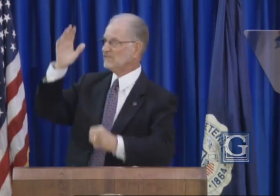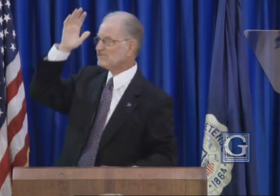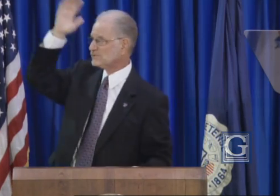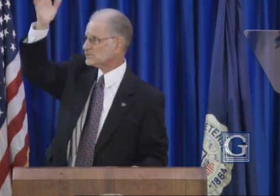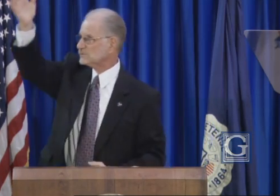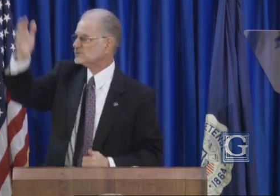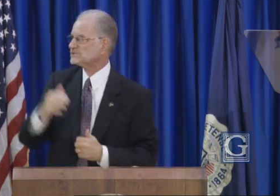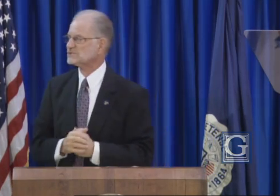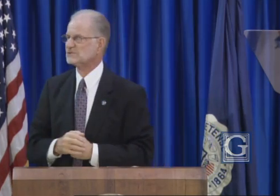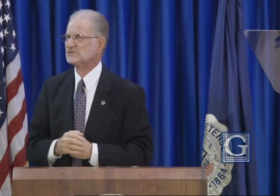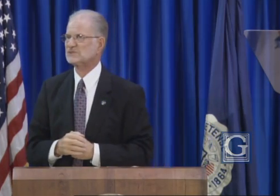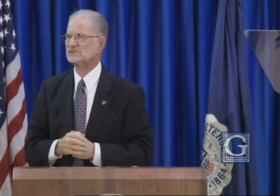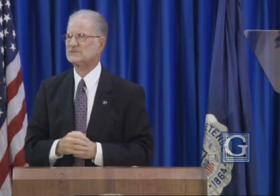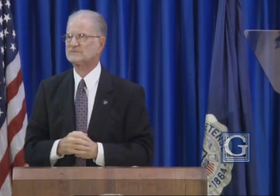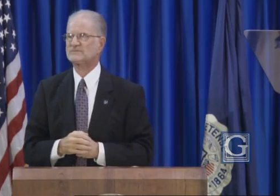future?